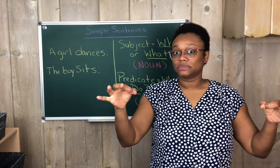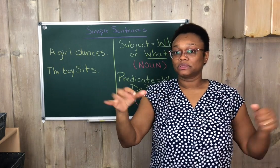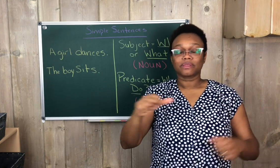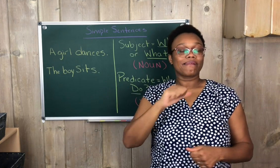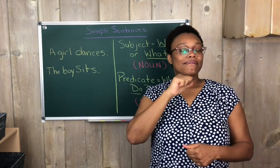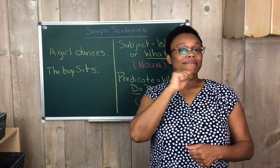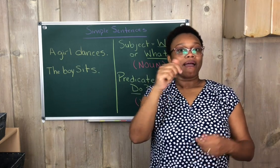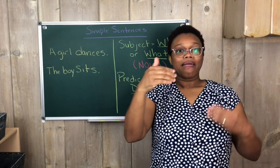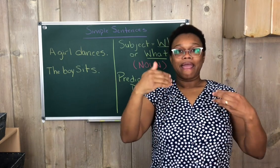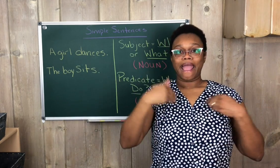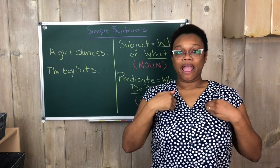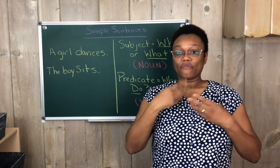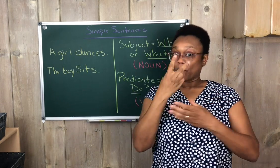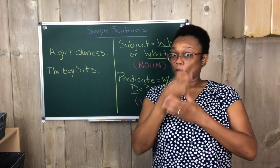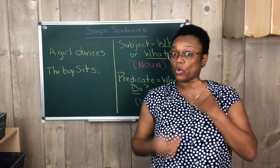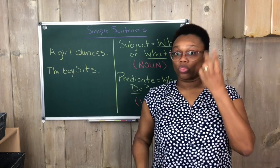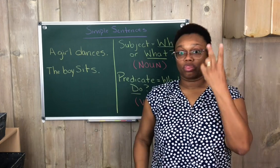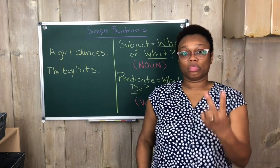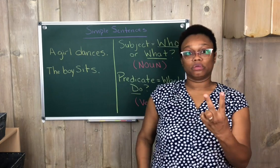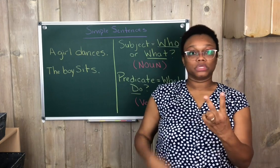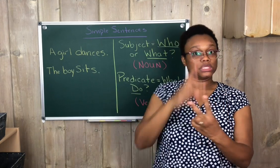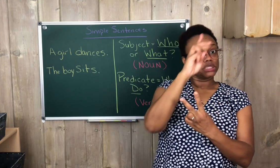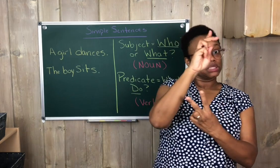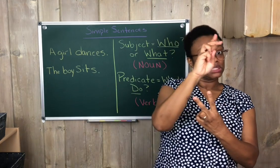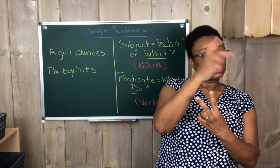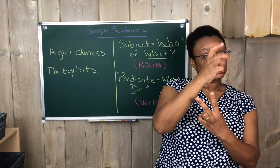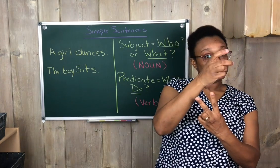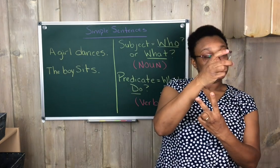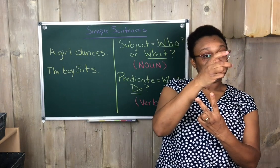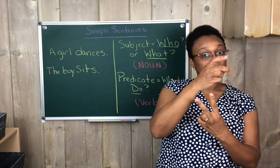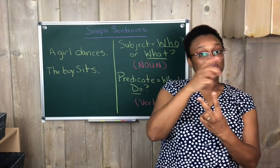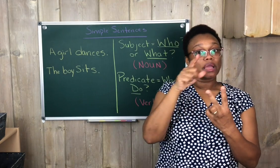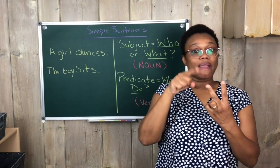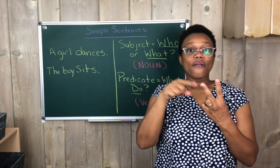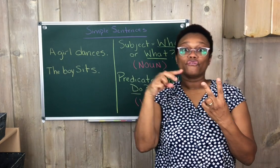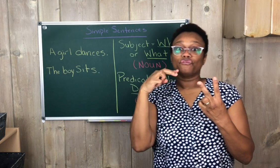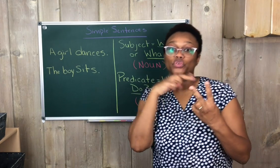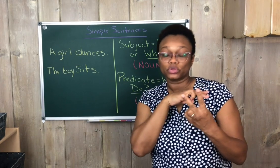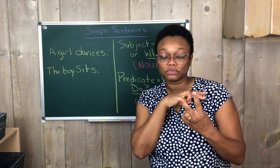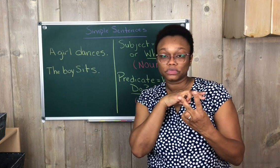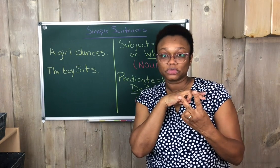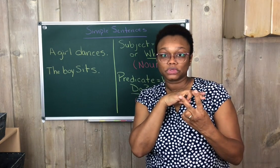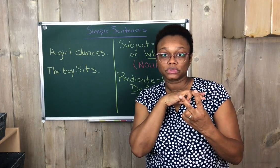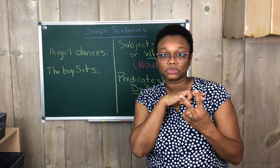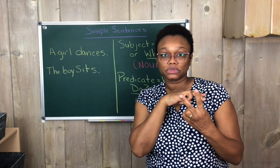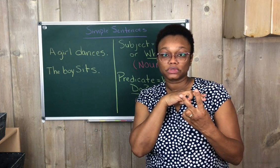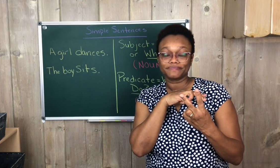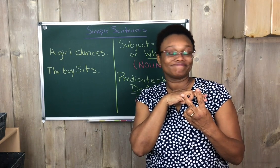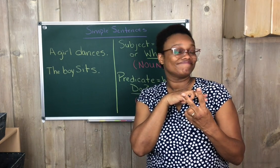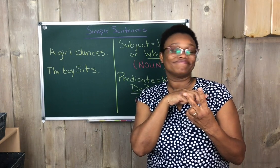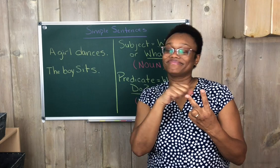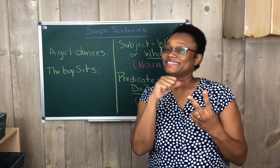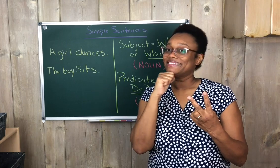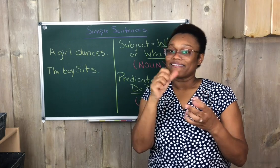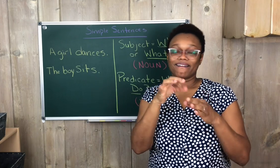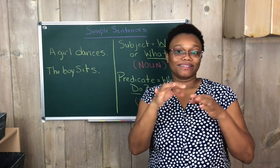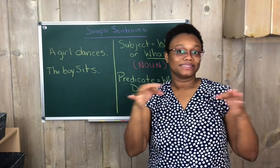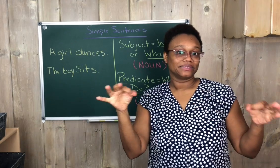if the phrases that are given have both a subject and a predicate or verb. If